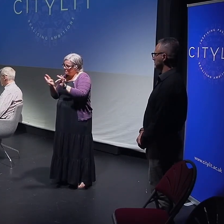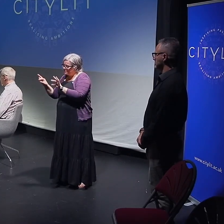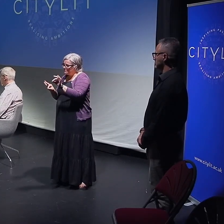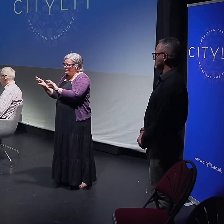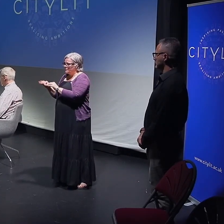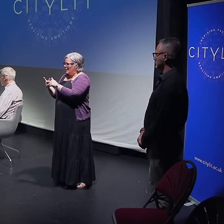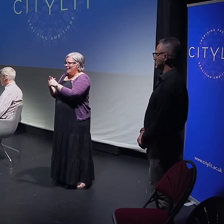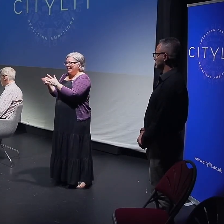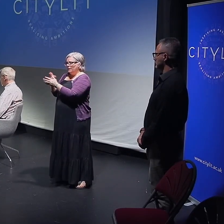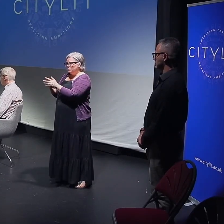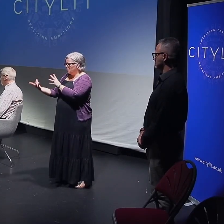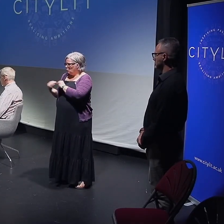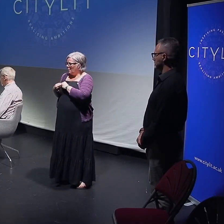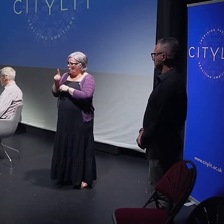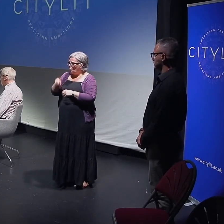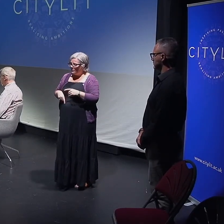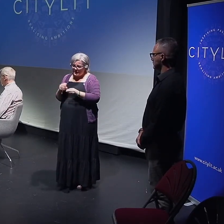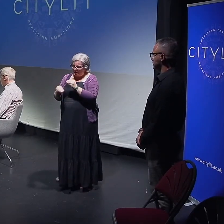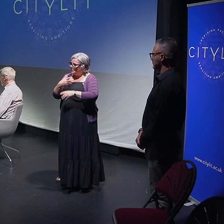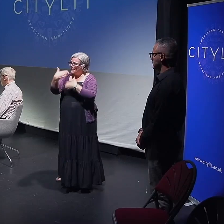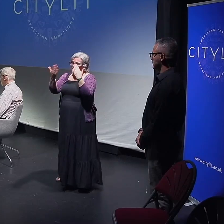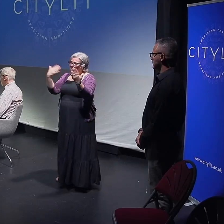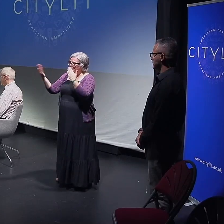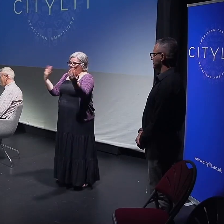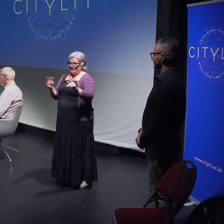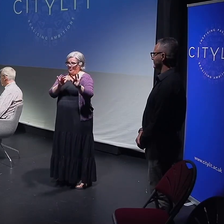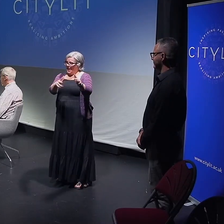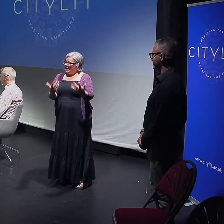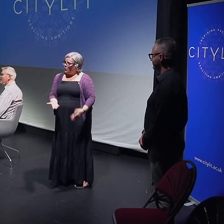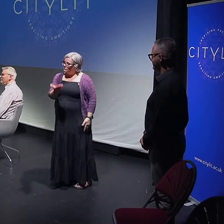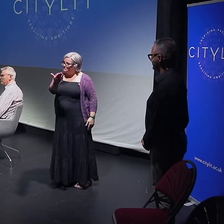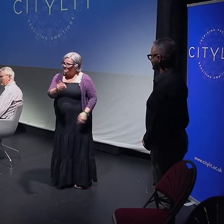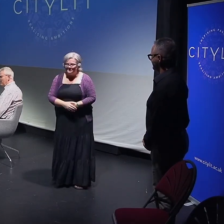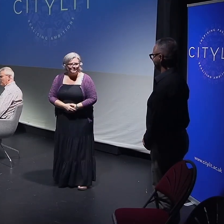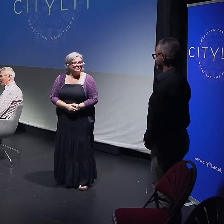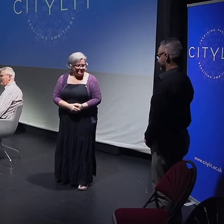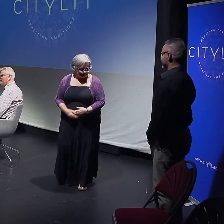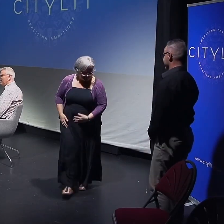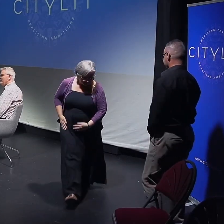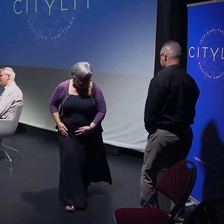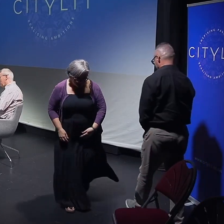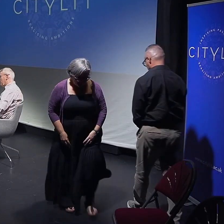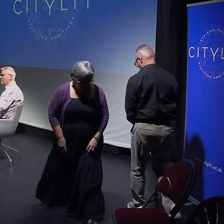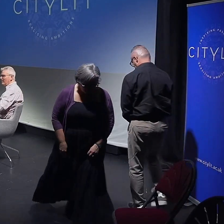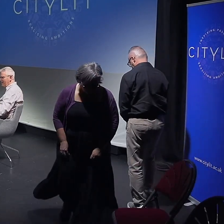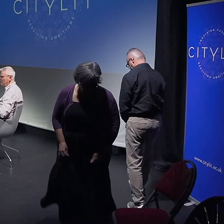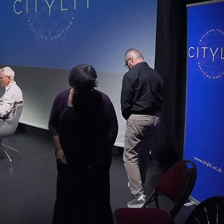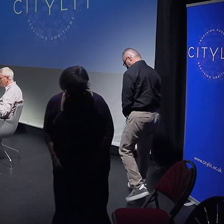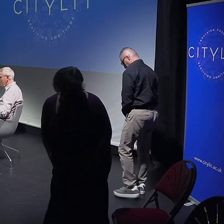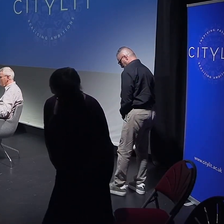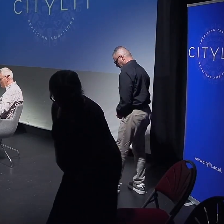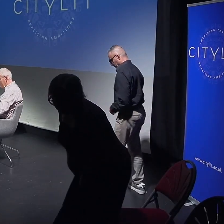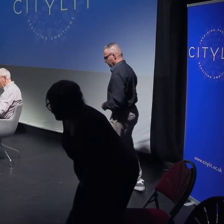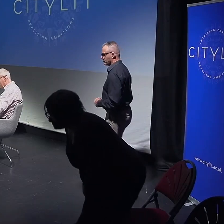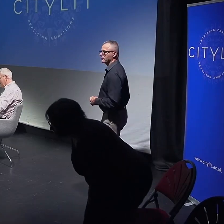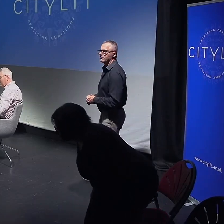day. And then we just sort of got it up, and then there it is. Yeah, it's tremendous, and it gets a chance. Actually, the lovely